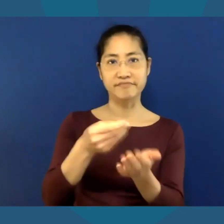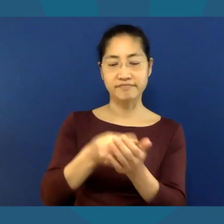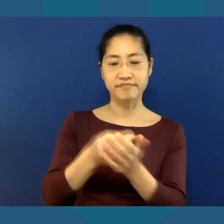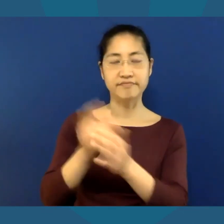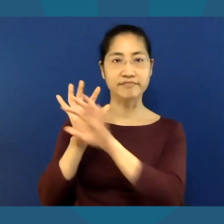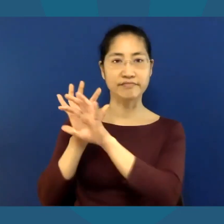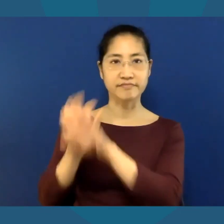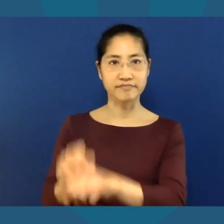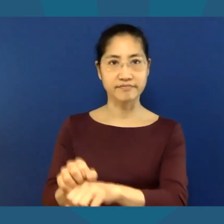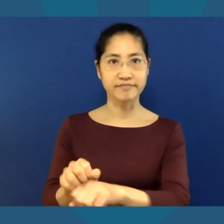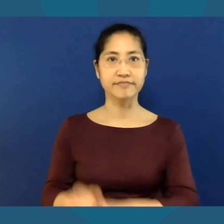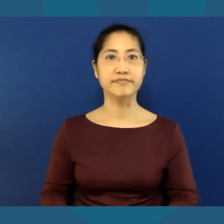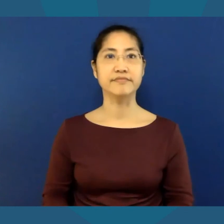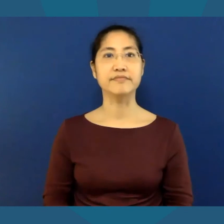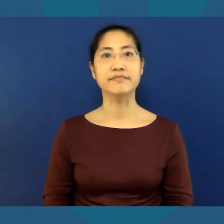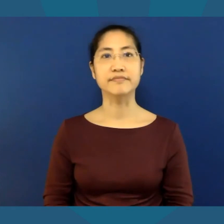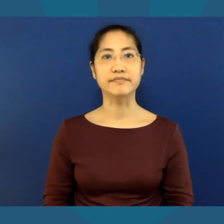Campaign funding, traditional.